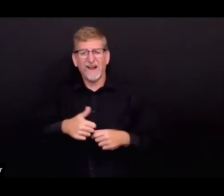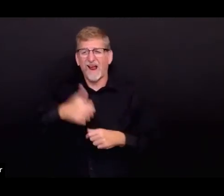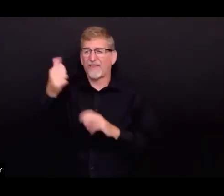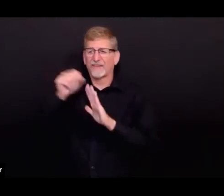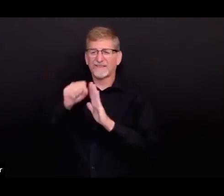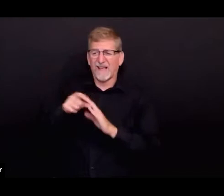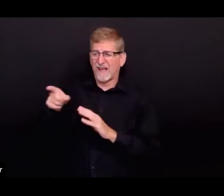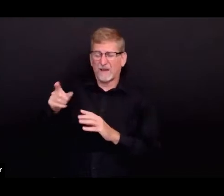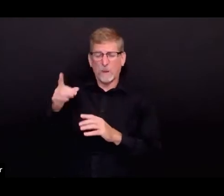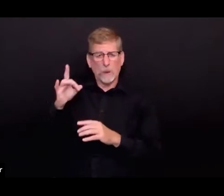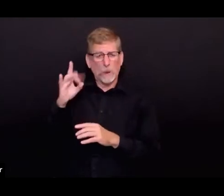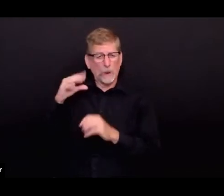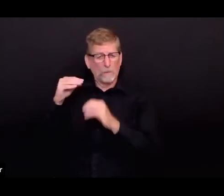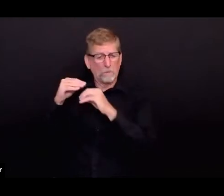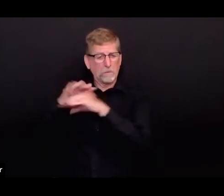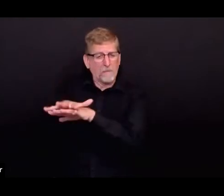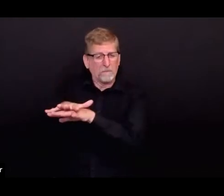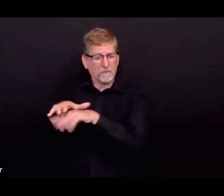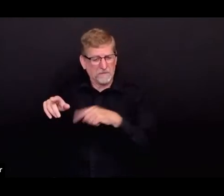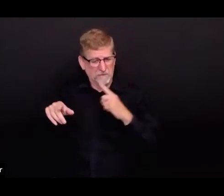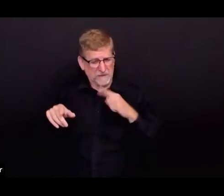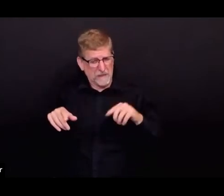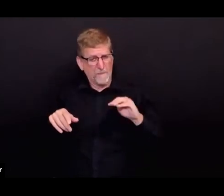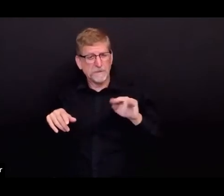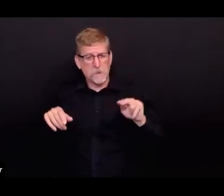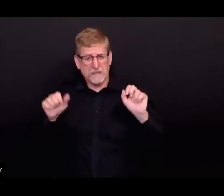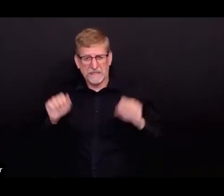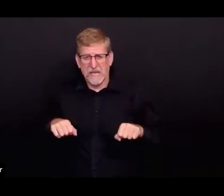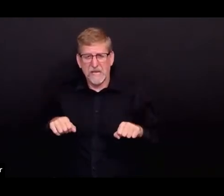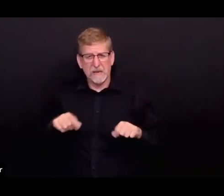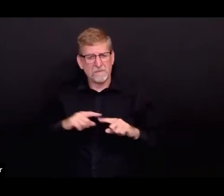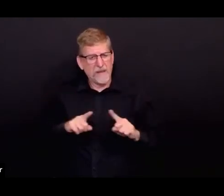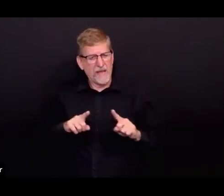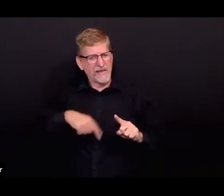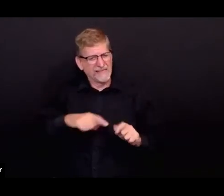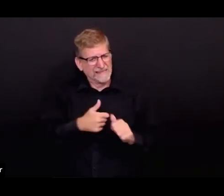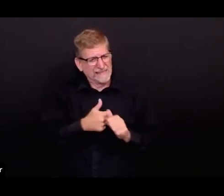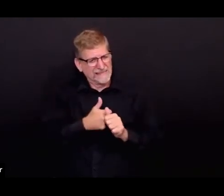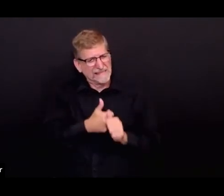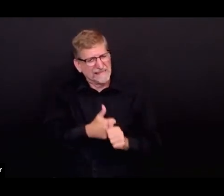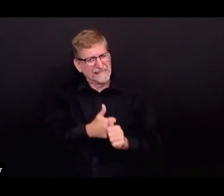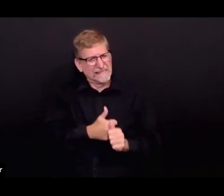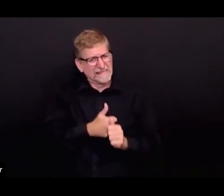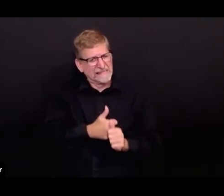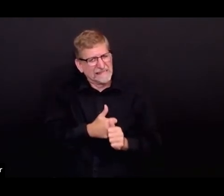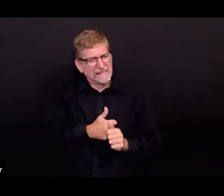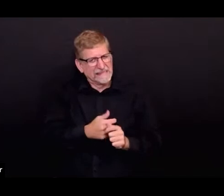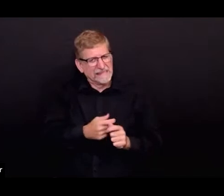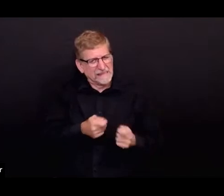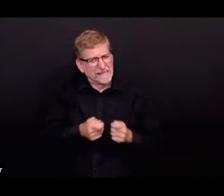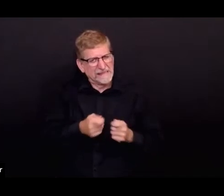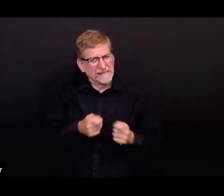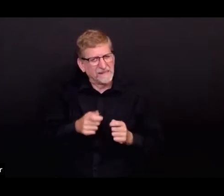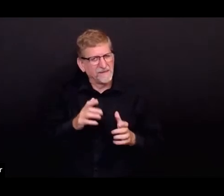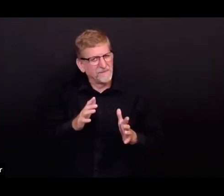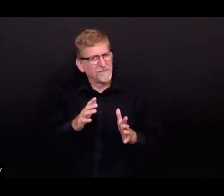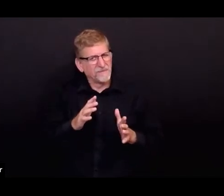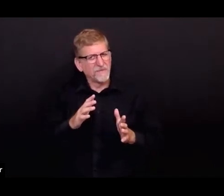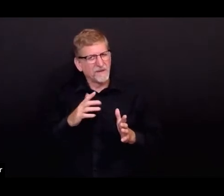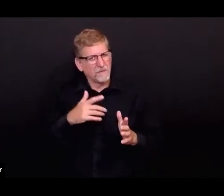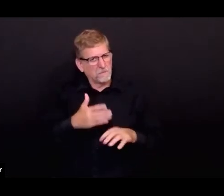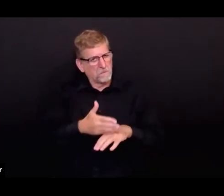few weeks, we can start to potentially see a change for the positive. And I would ask all of us to try and do that so that